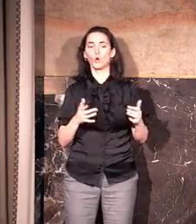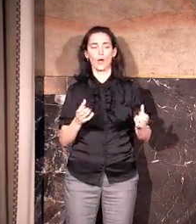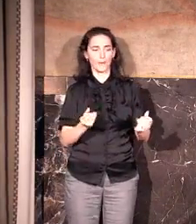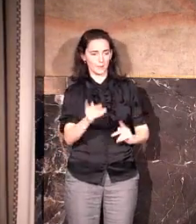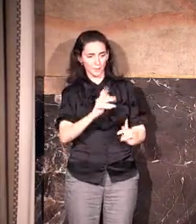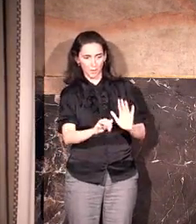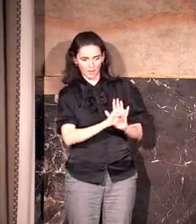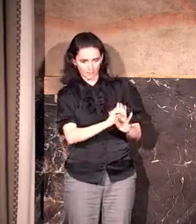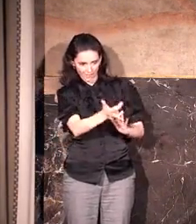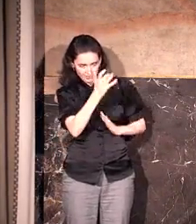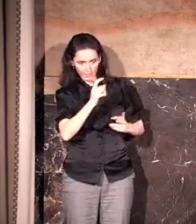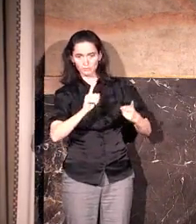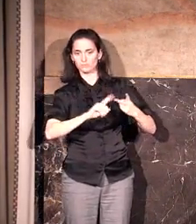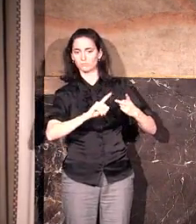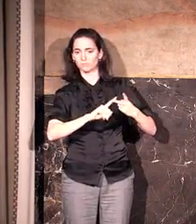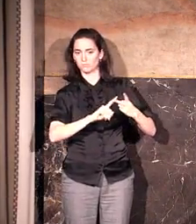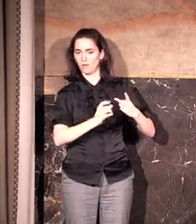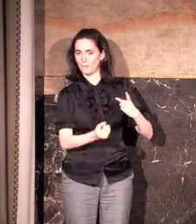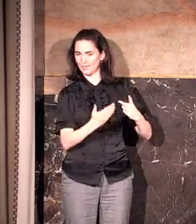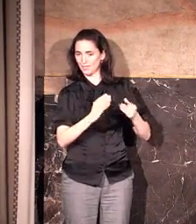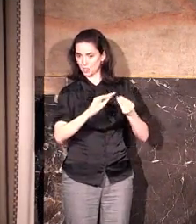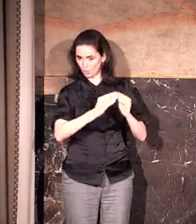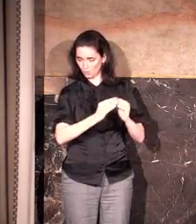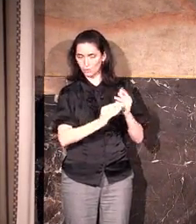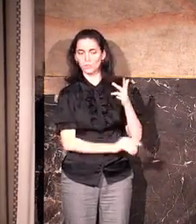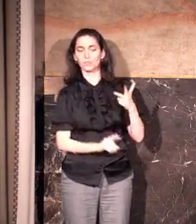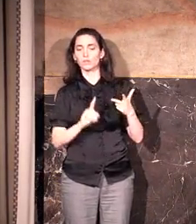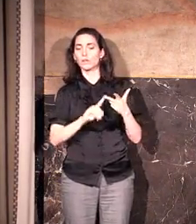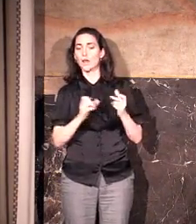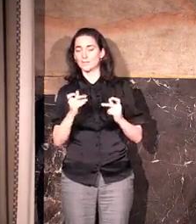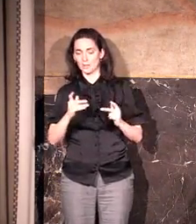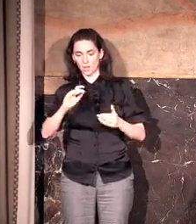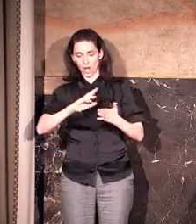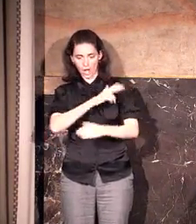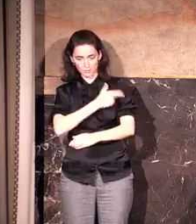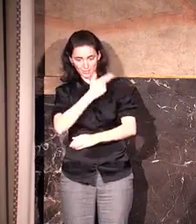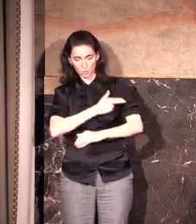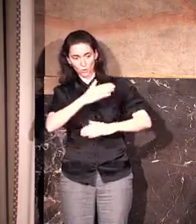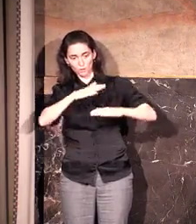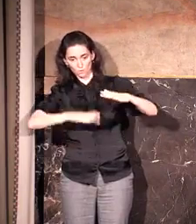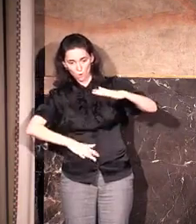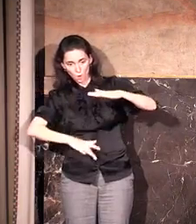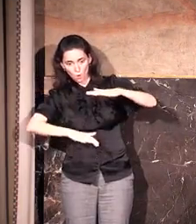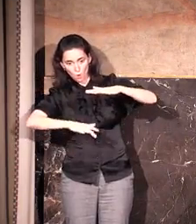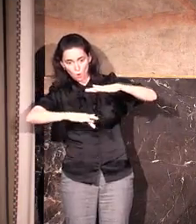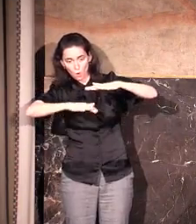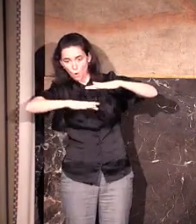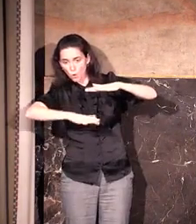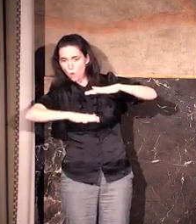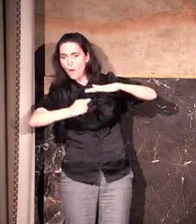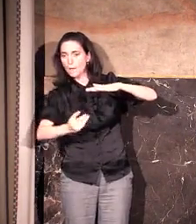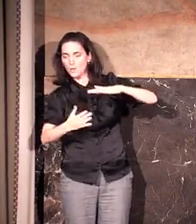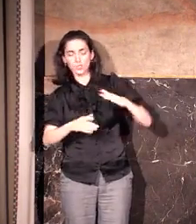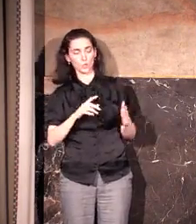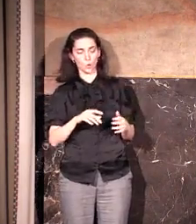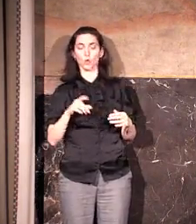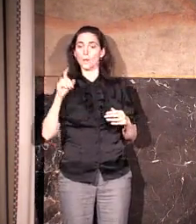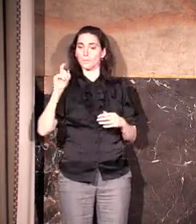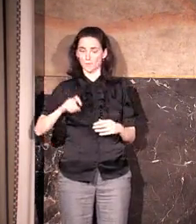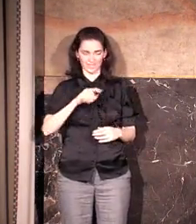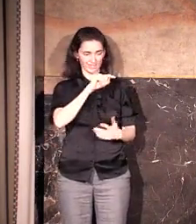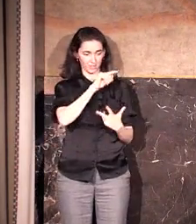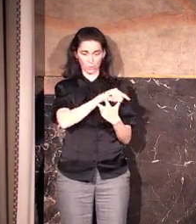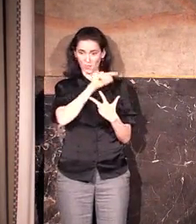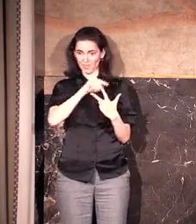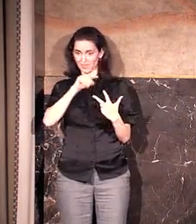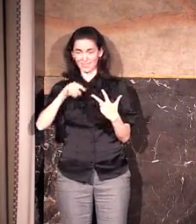Louisiana. And thirdly, hospitalization capacity. Those are the three things that you needed to track over a 14-day period to